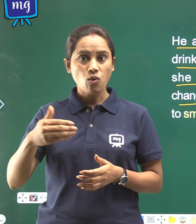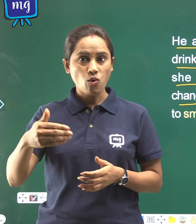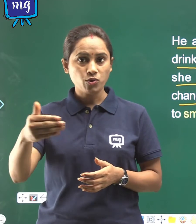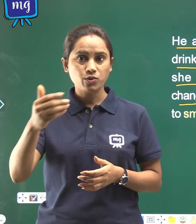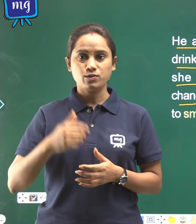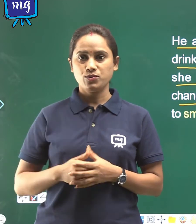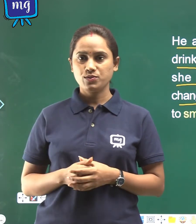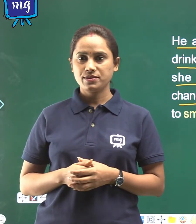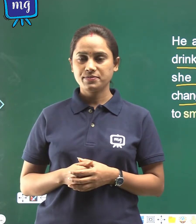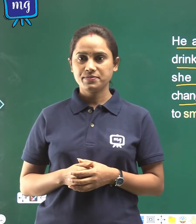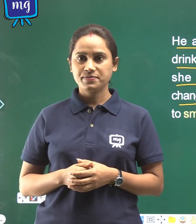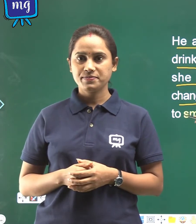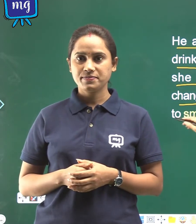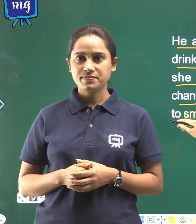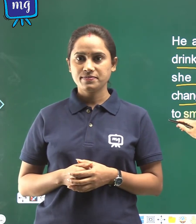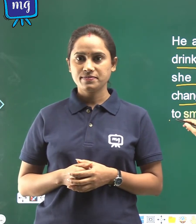continues to